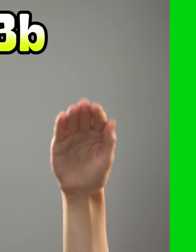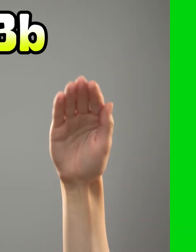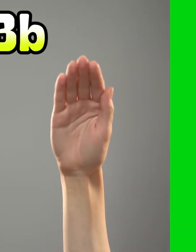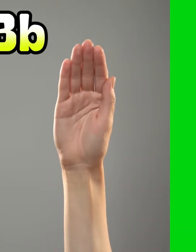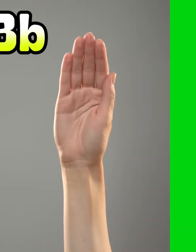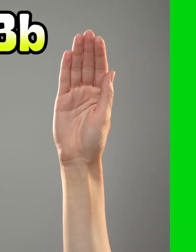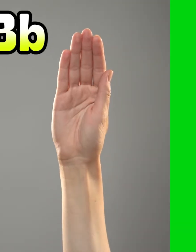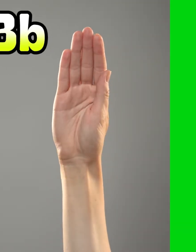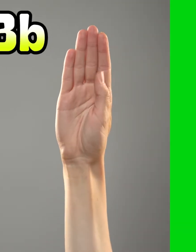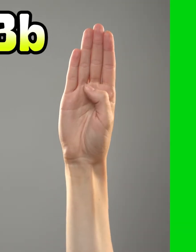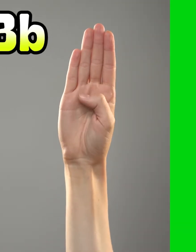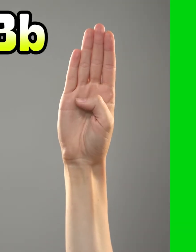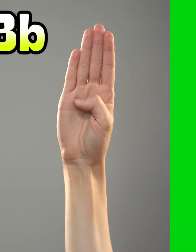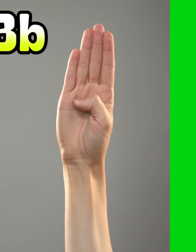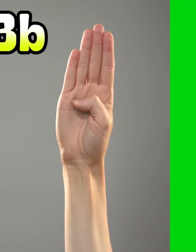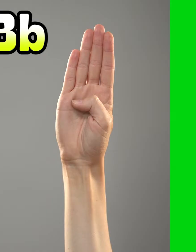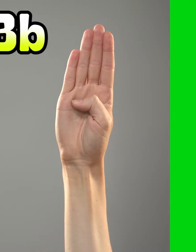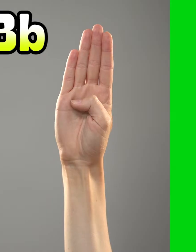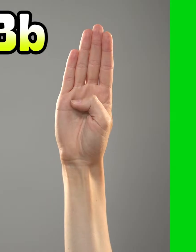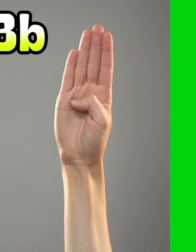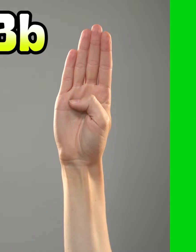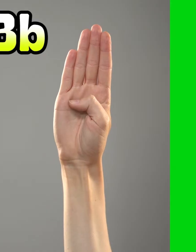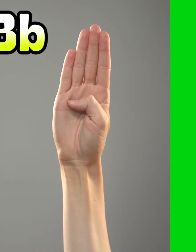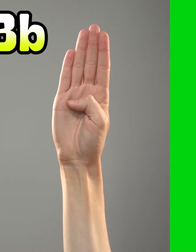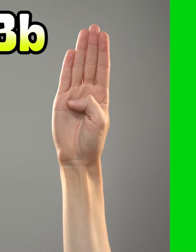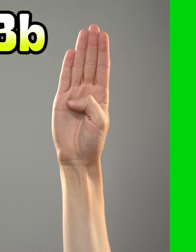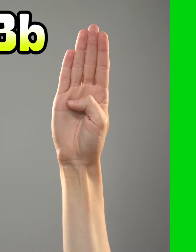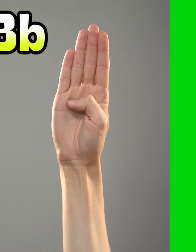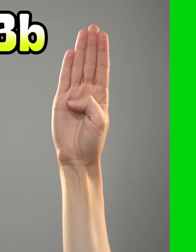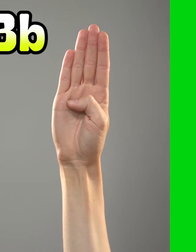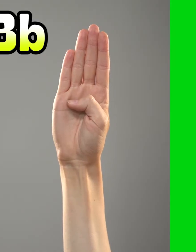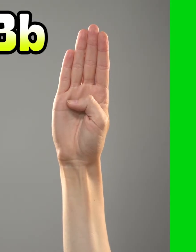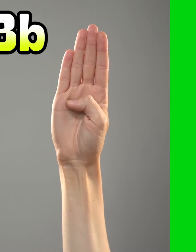B is for bus.